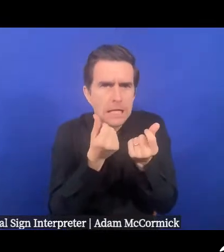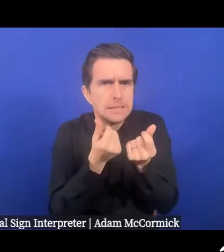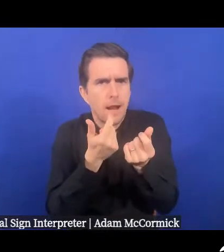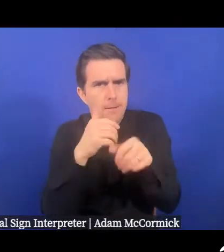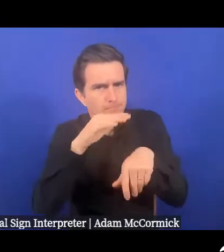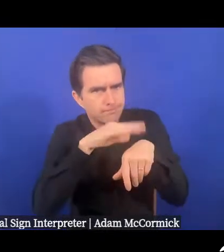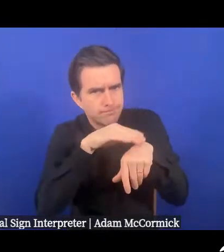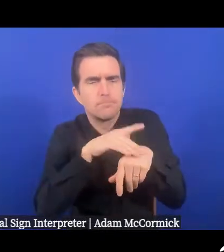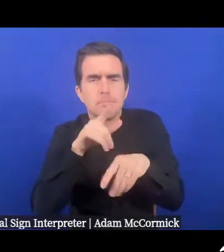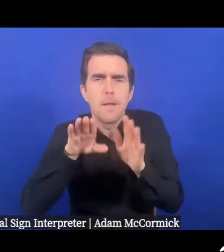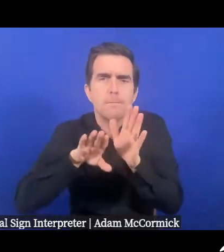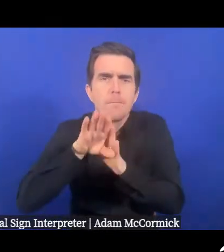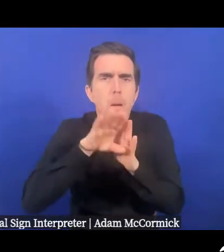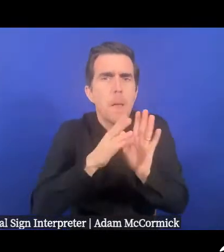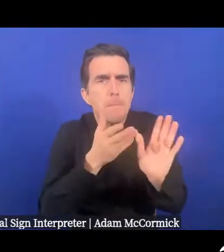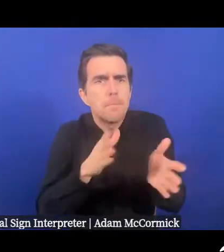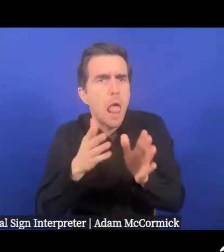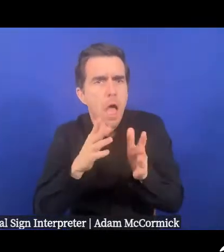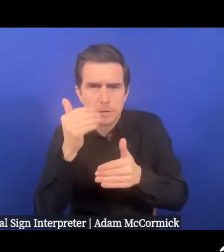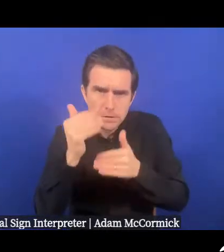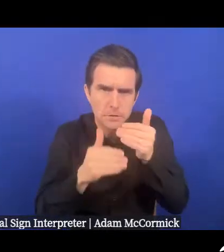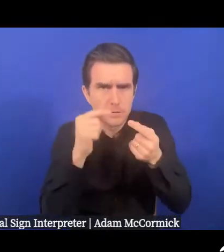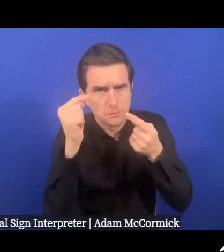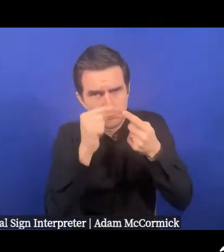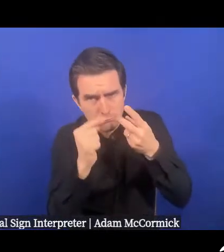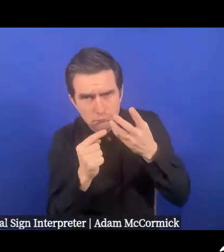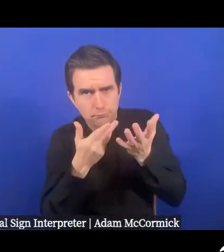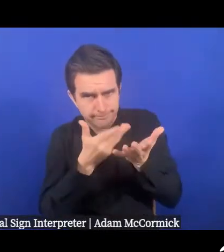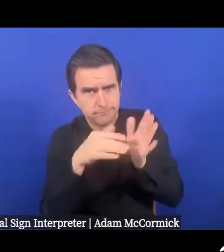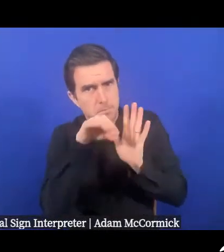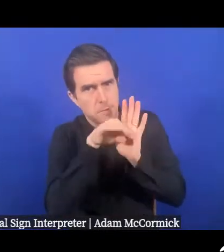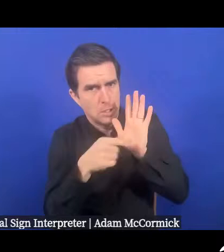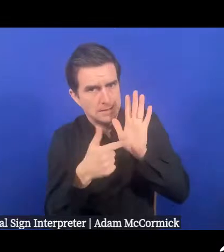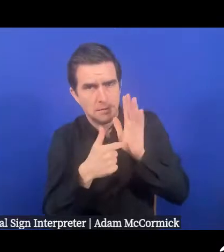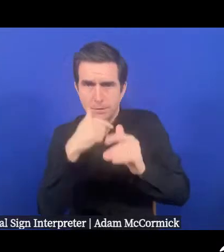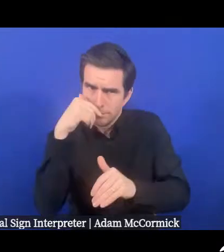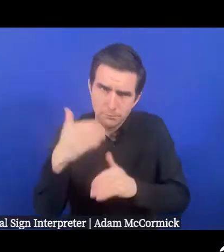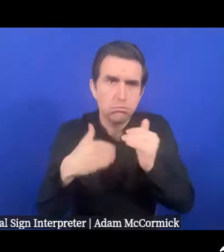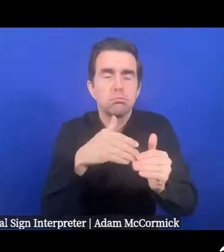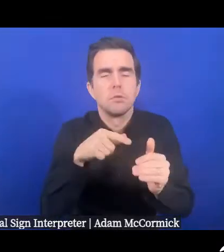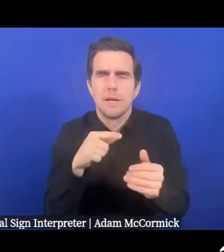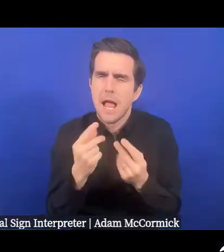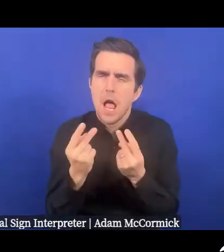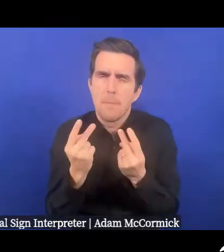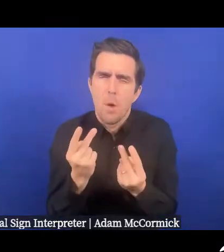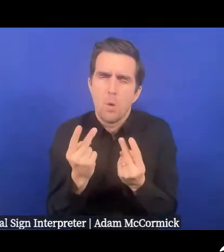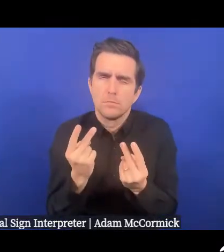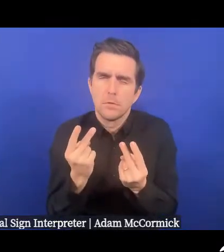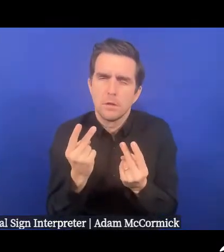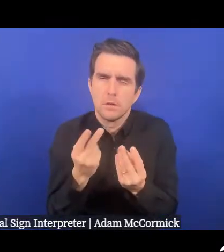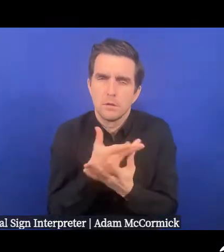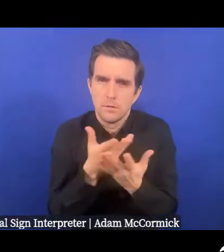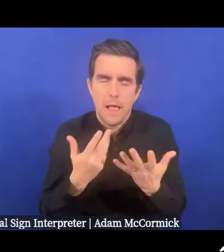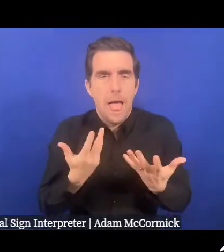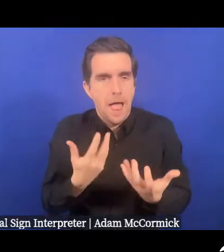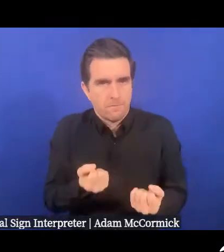those spaces, you won't be able to find out the information. You have to also link up with other, as